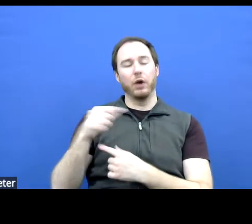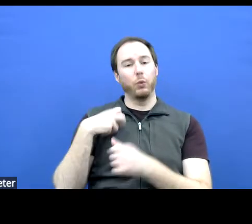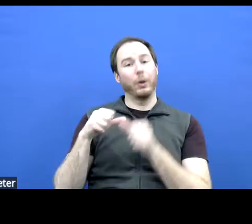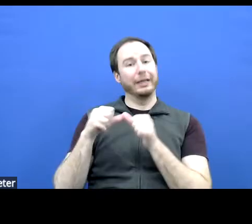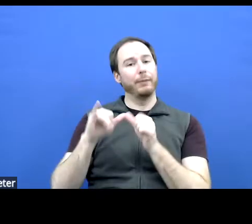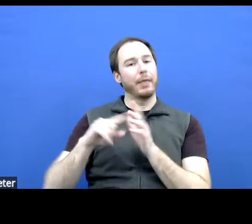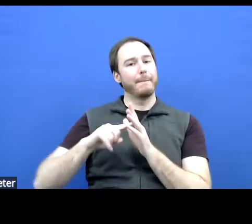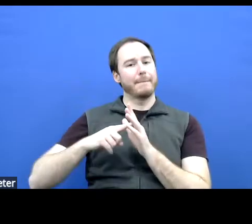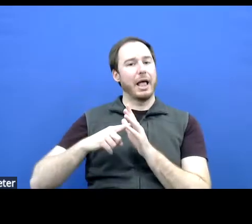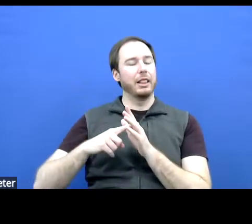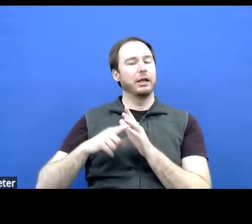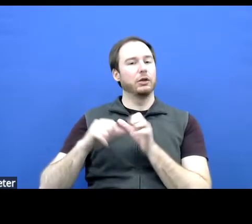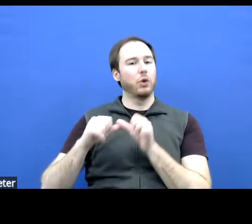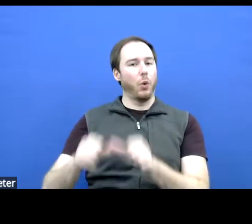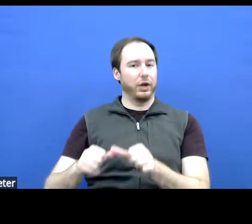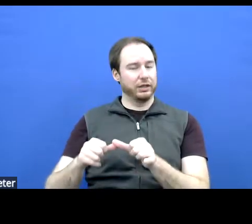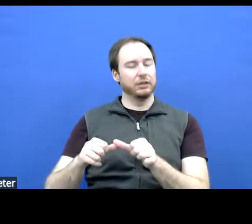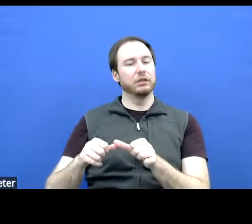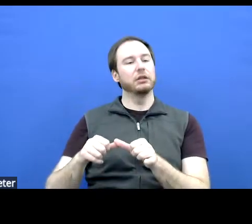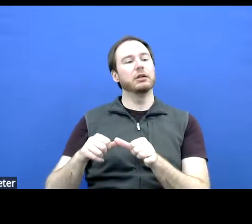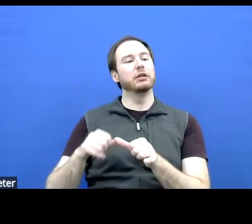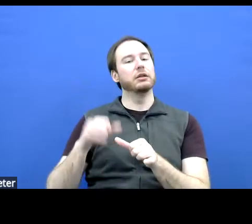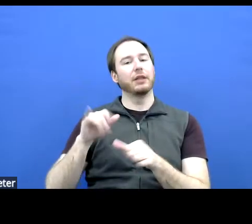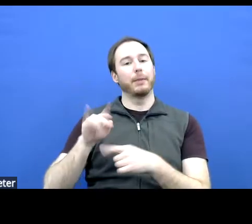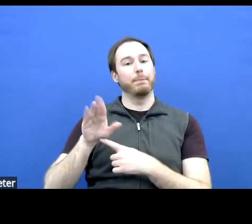going. So these